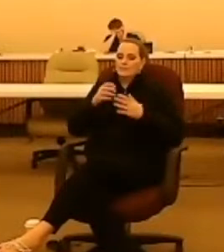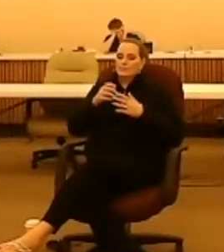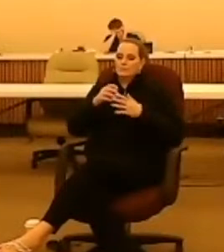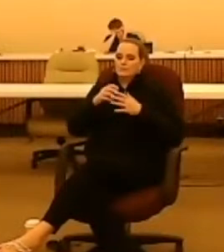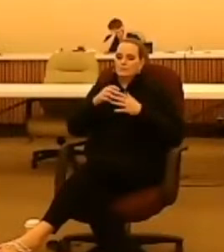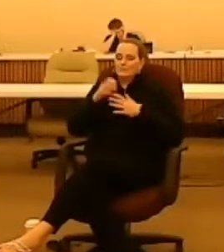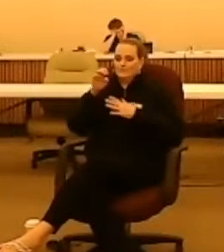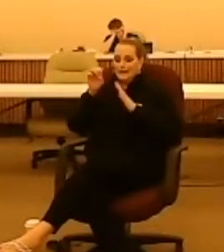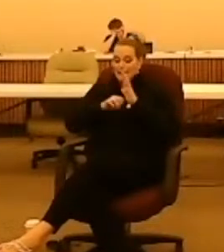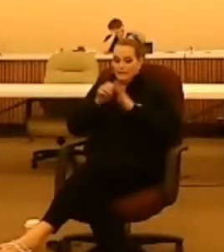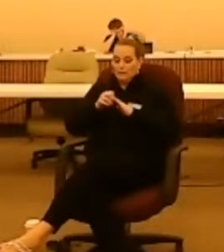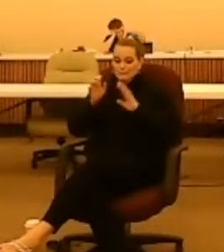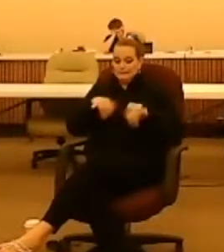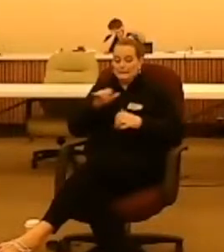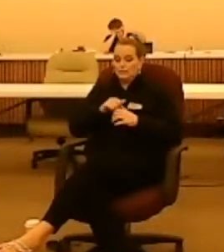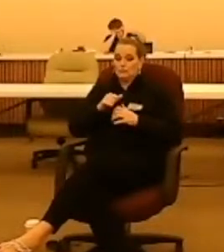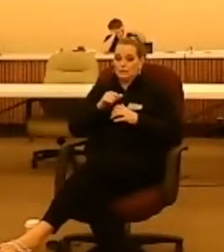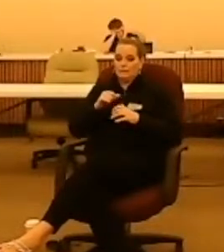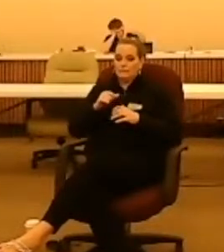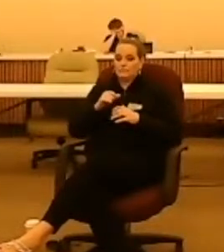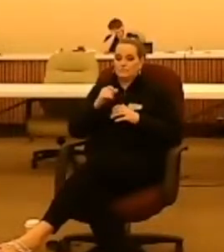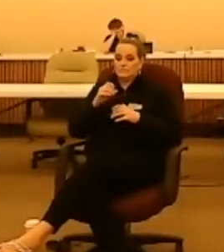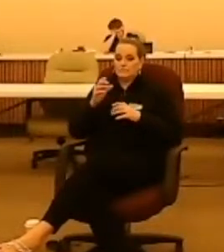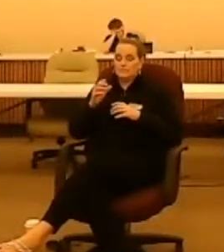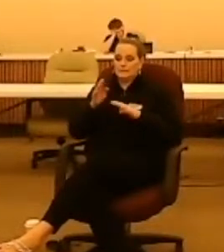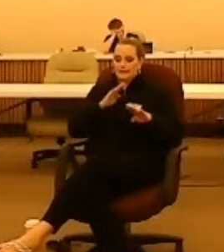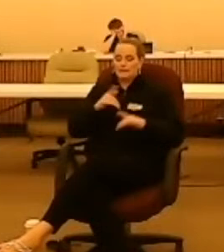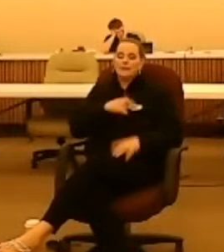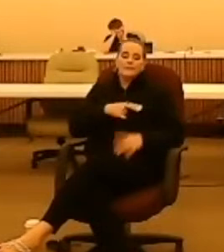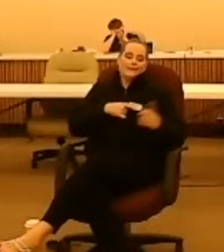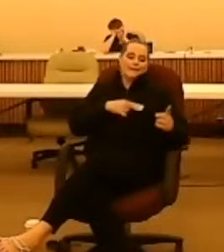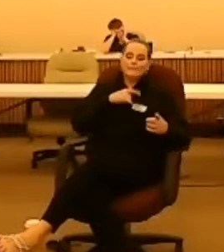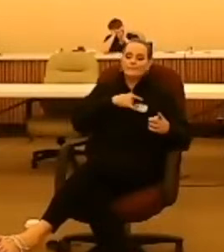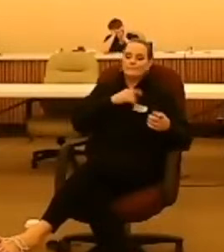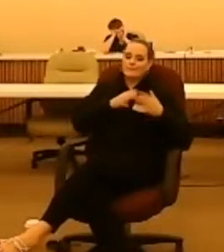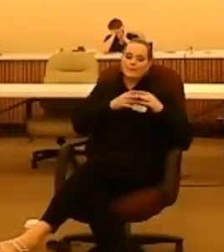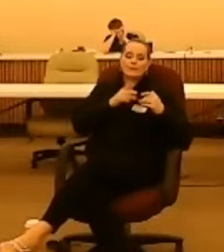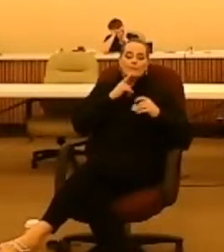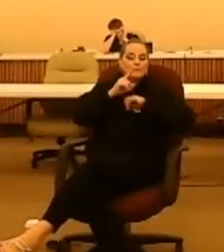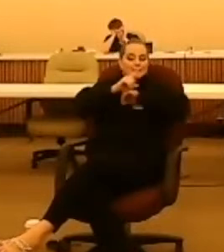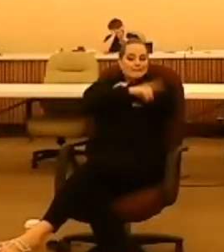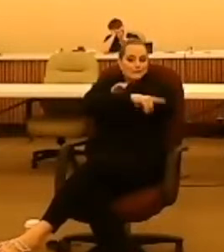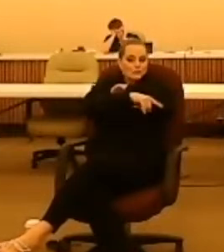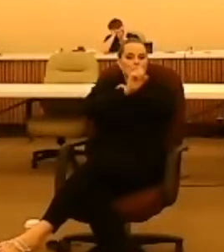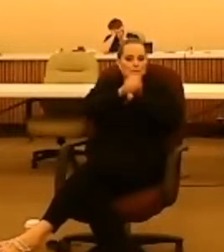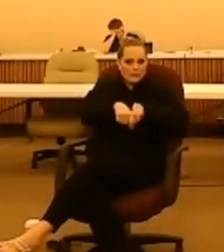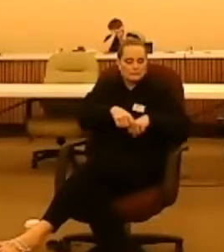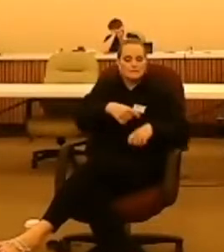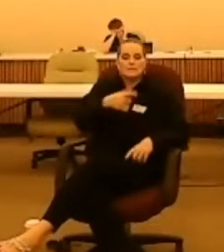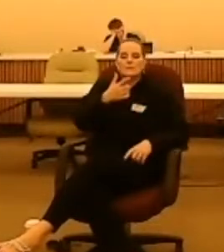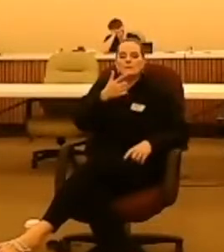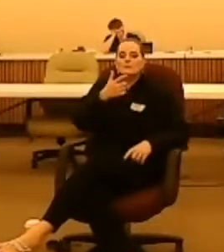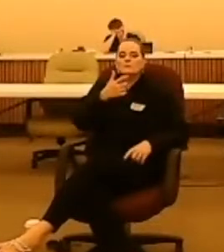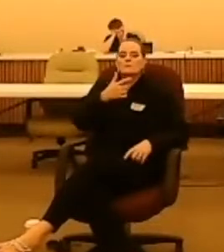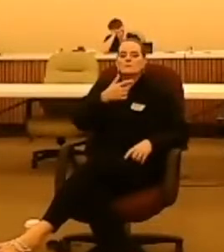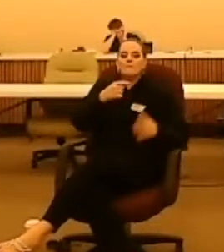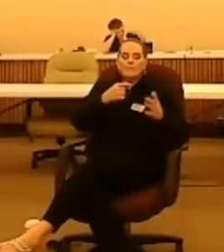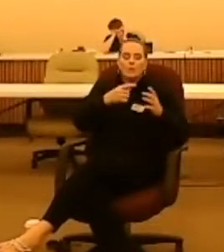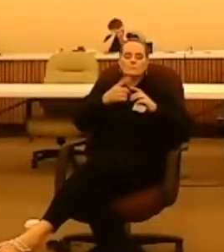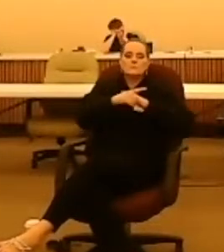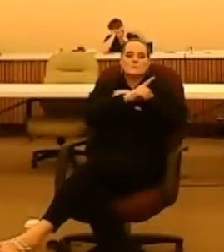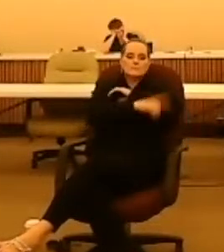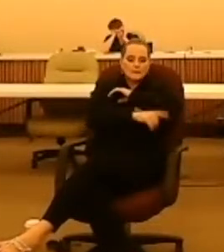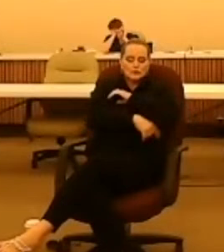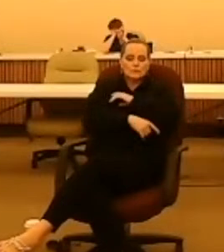that a town officer or employee who violates the code may be censured, is fined, suspended, or removed